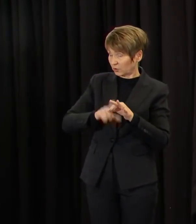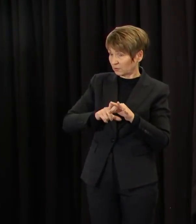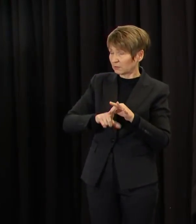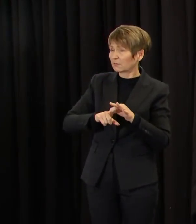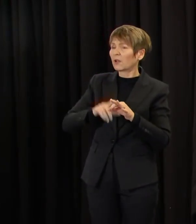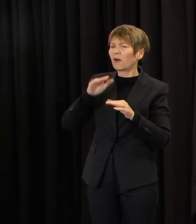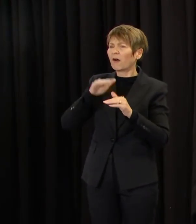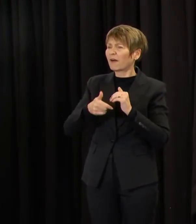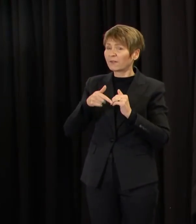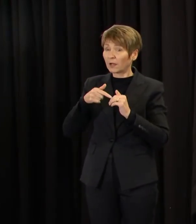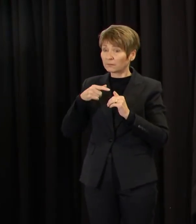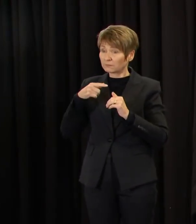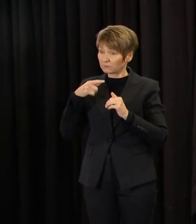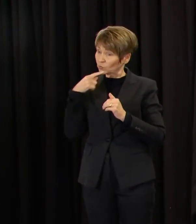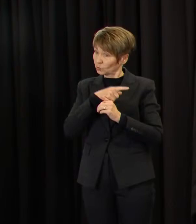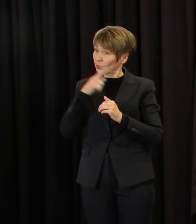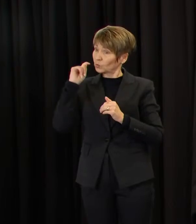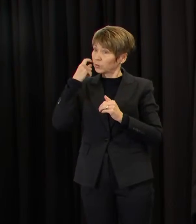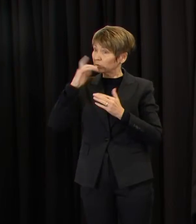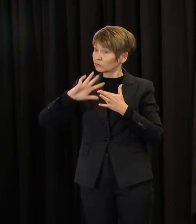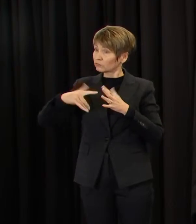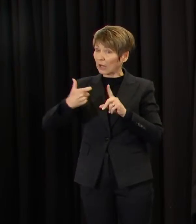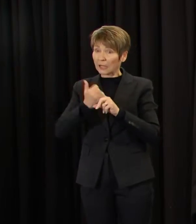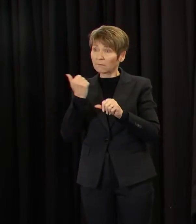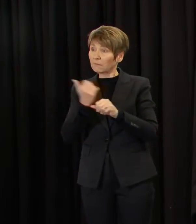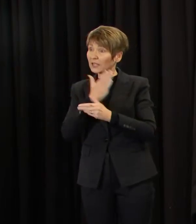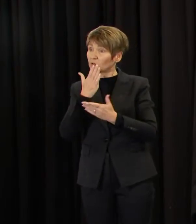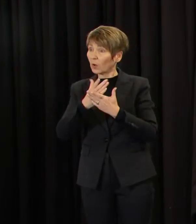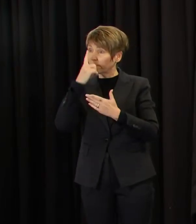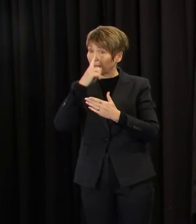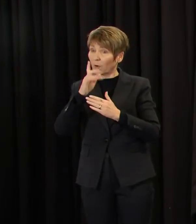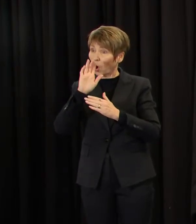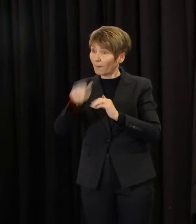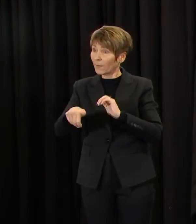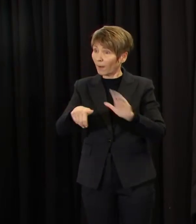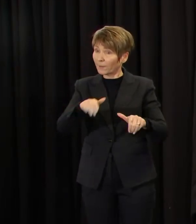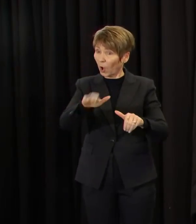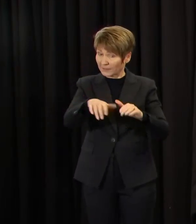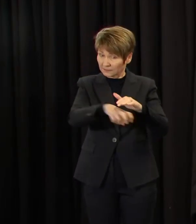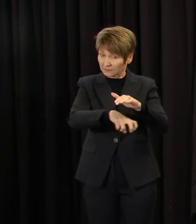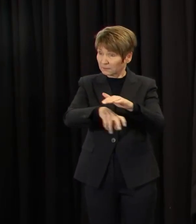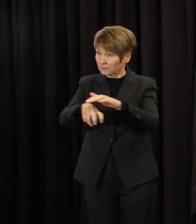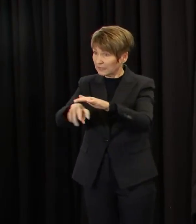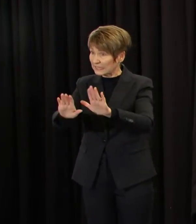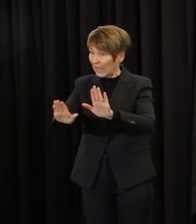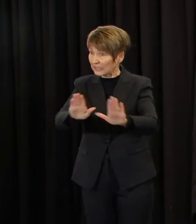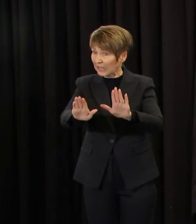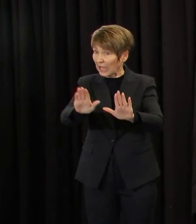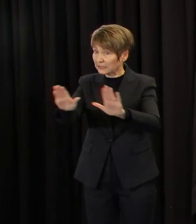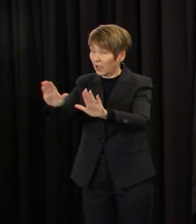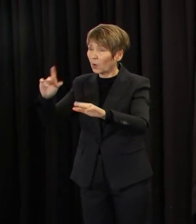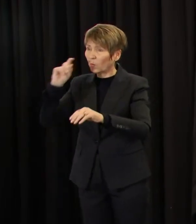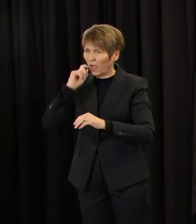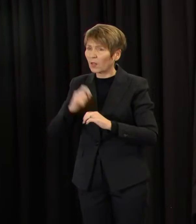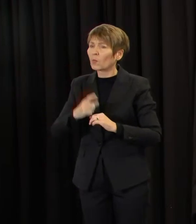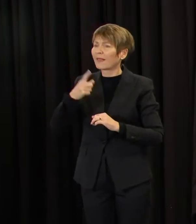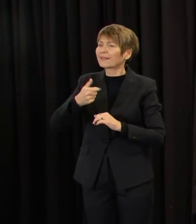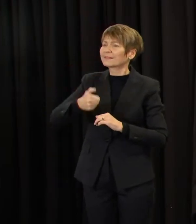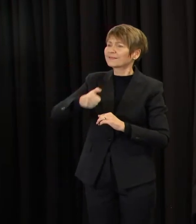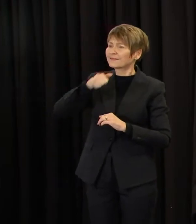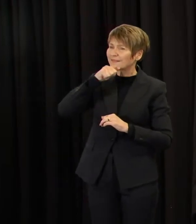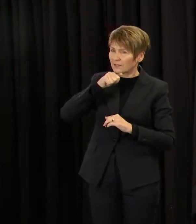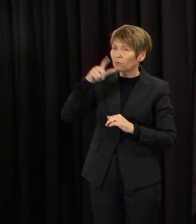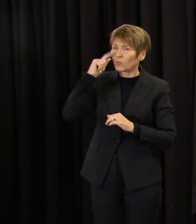compliance checks yesterday, about 1,600 the day before as well. So we're seeing a lot of our colleagues out there, authorised officer colleagues and other